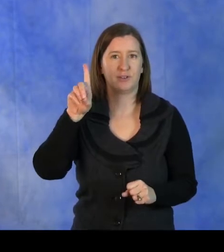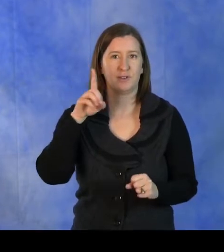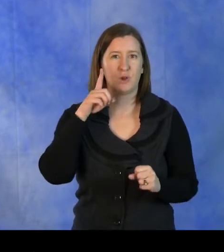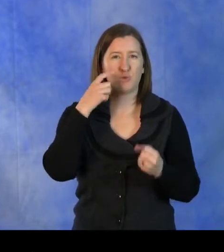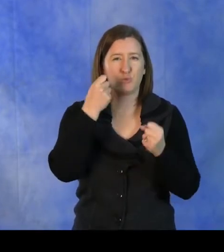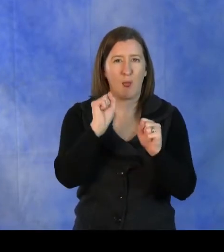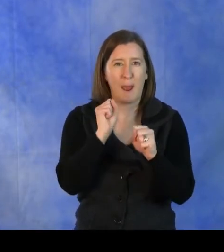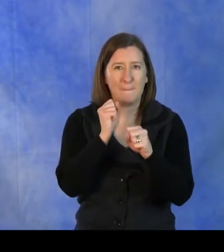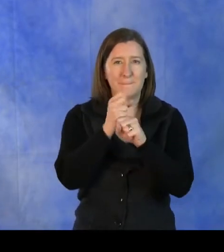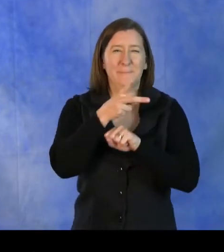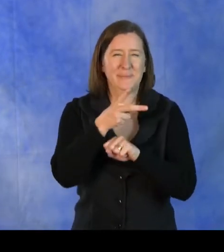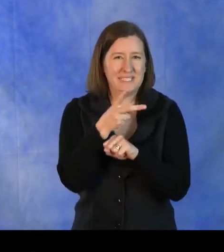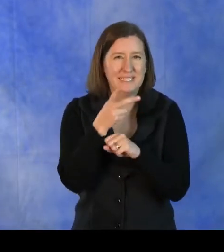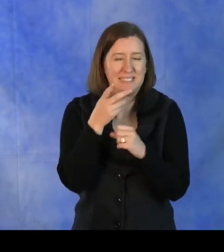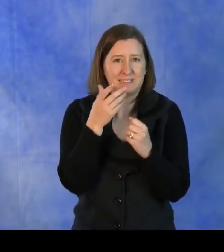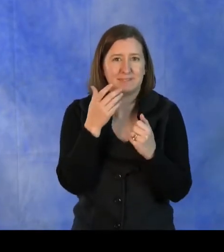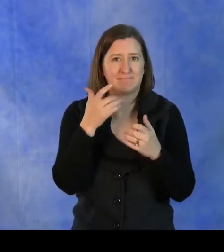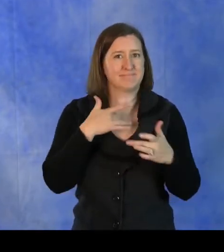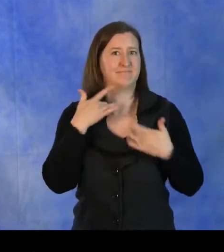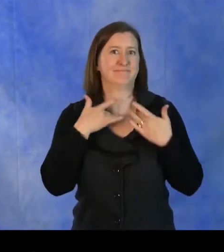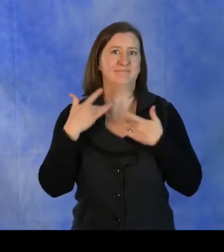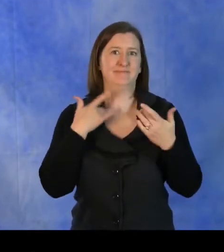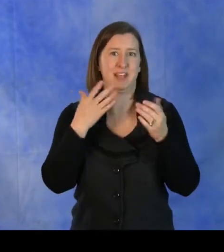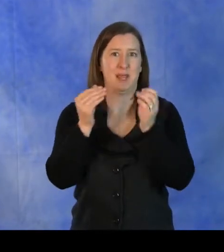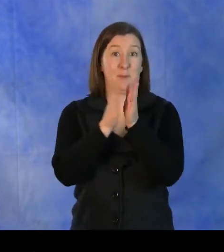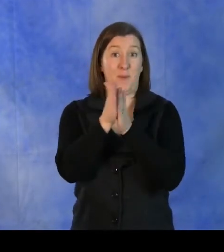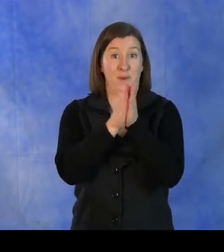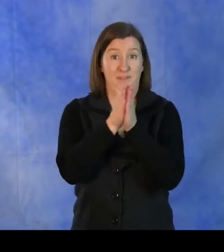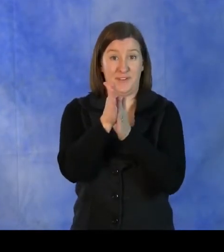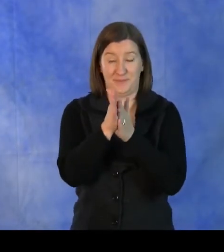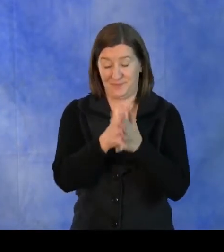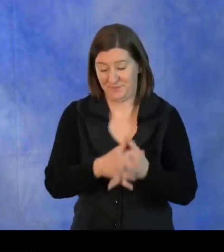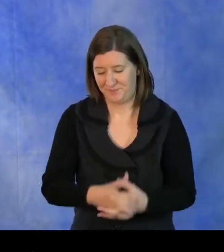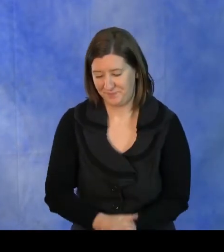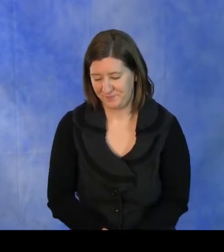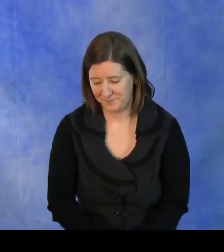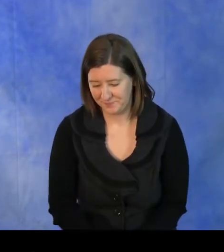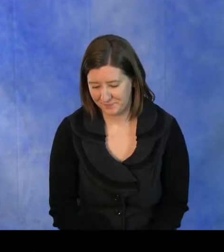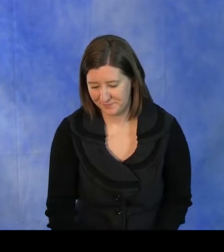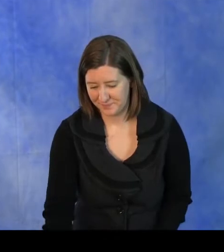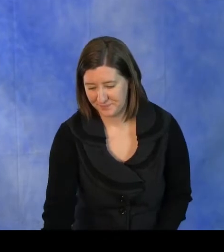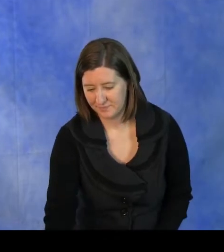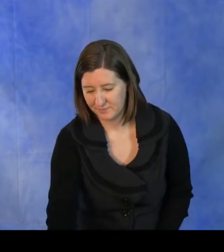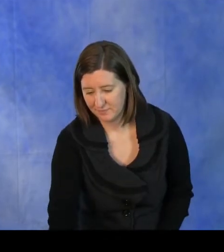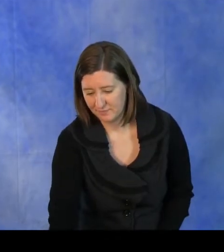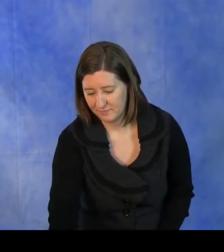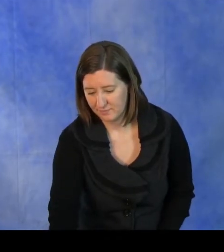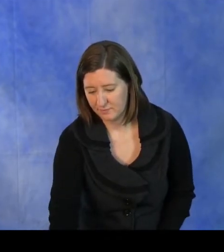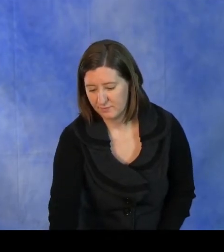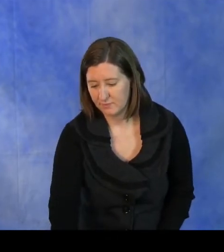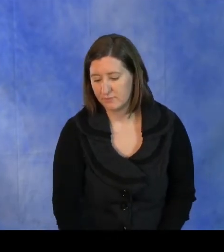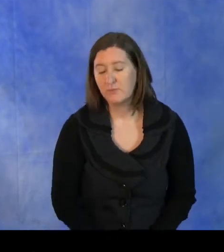Like they're going to win a record. They're trying to beat that record, and so that's motivation.